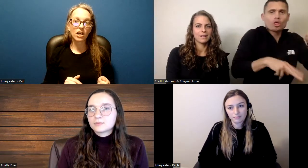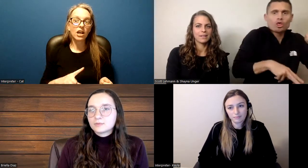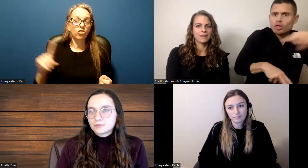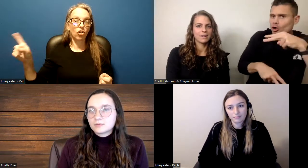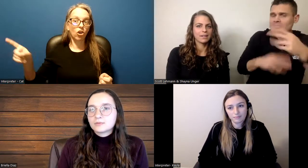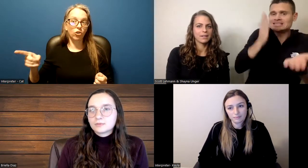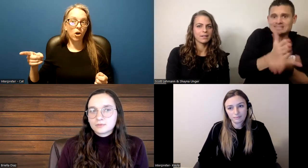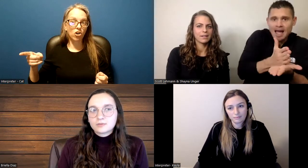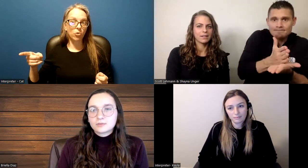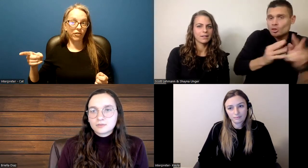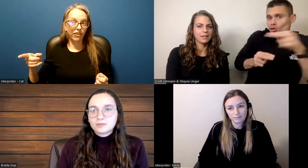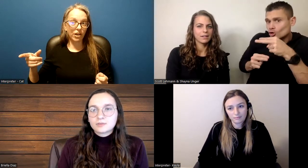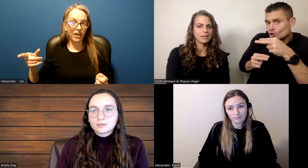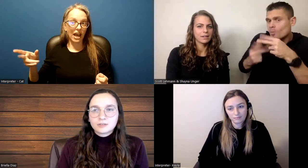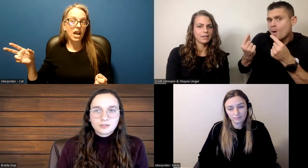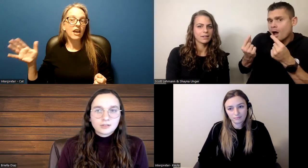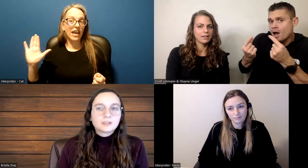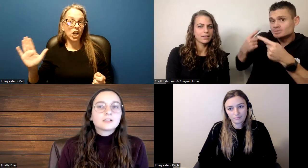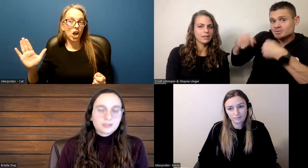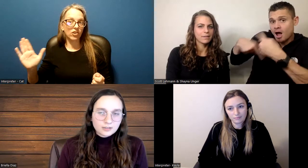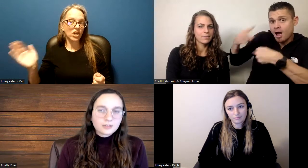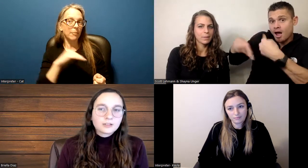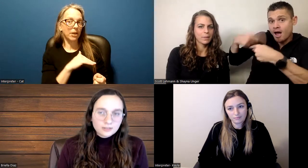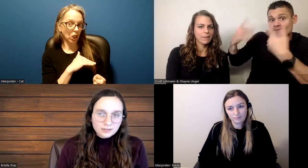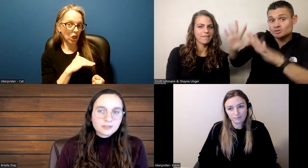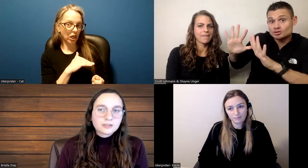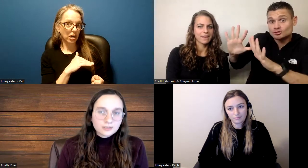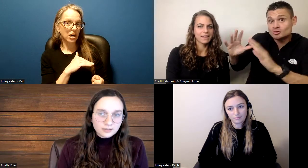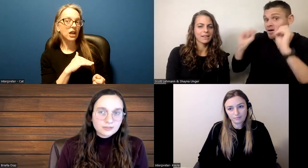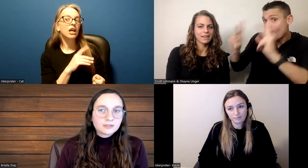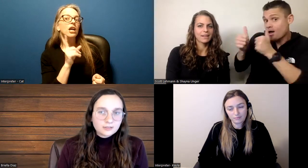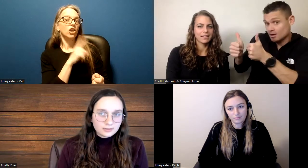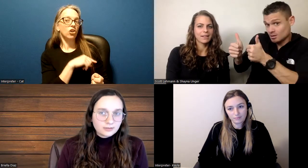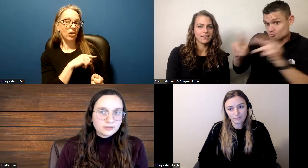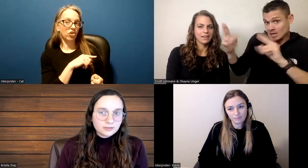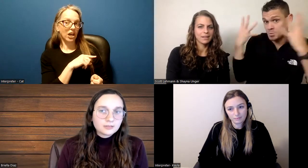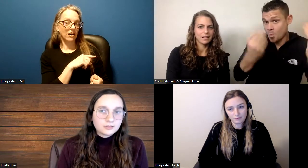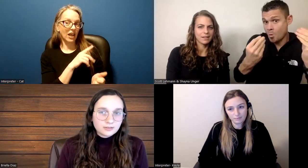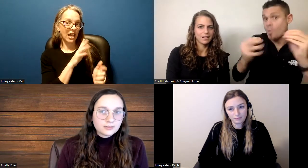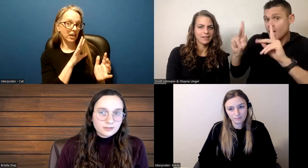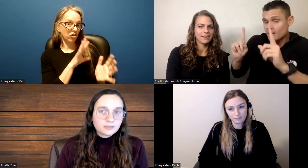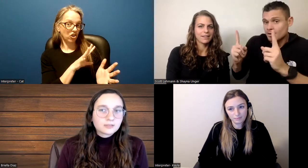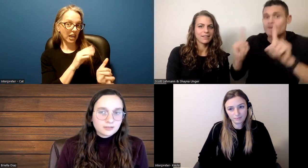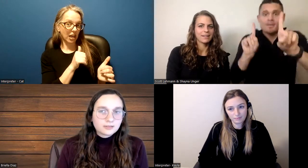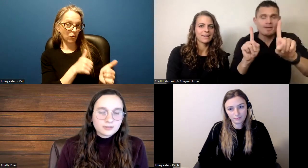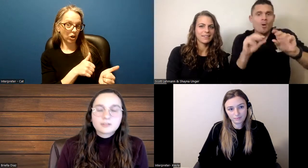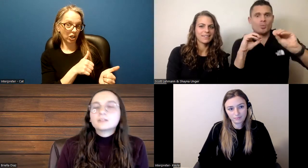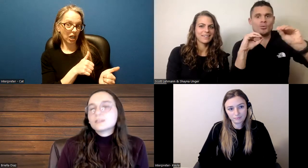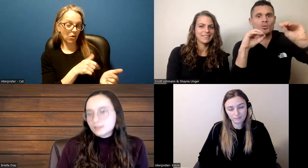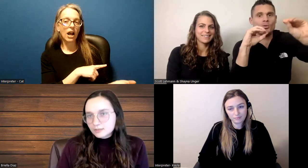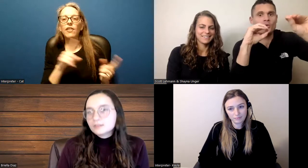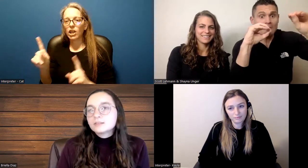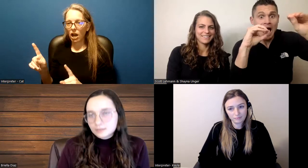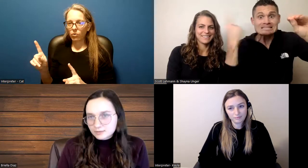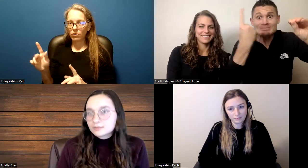3 times. So your partner will feel that. They know to stop and look. You say what you got to say, check in, we're good to